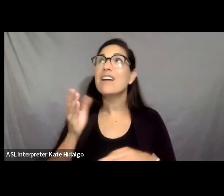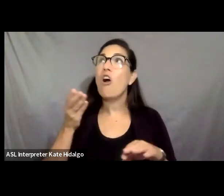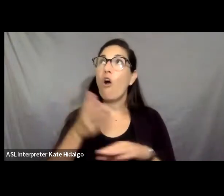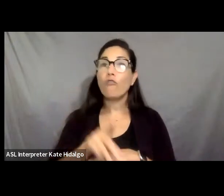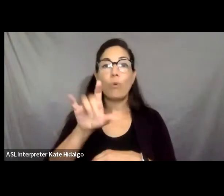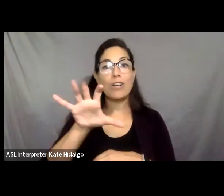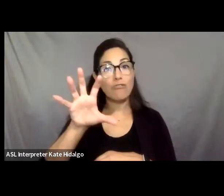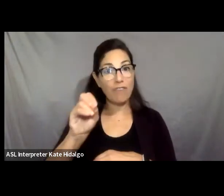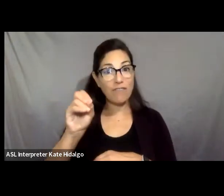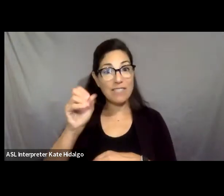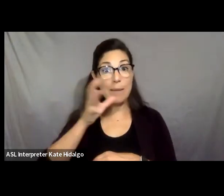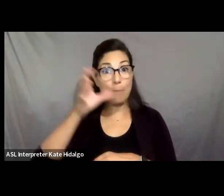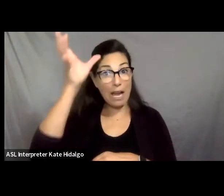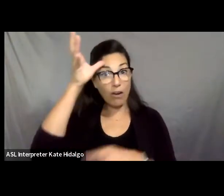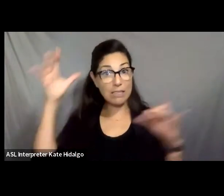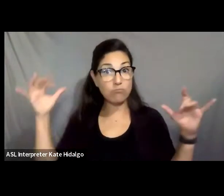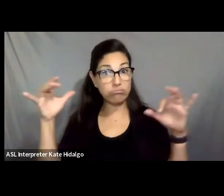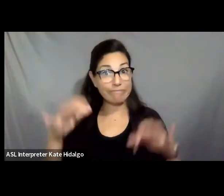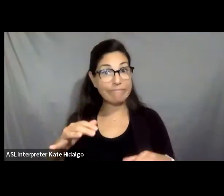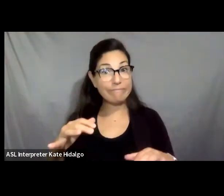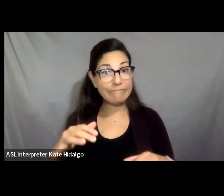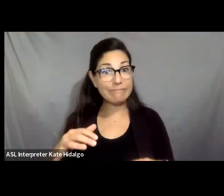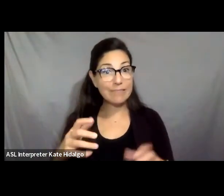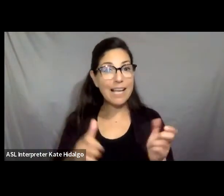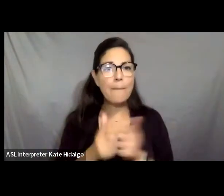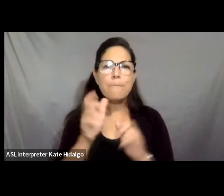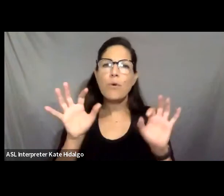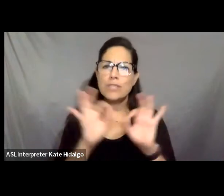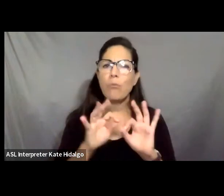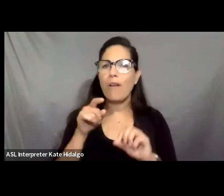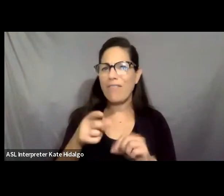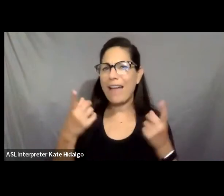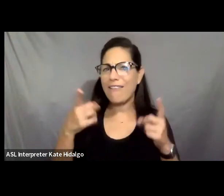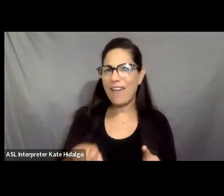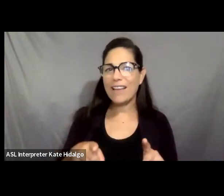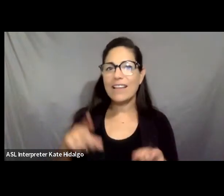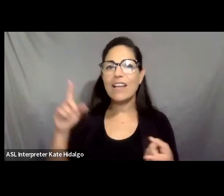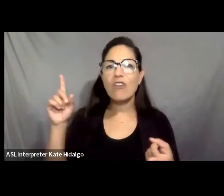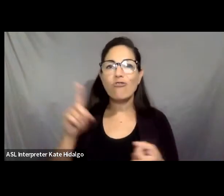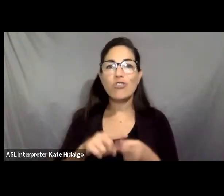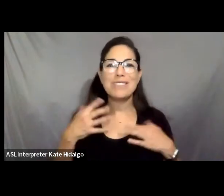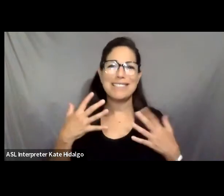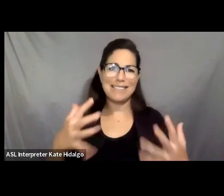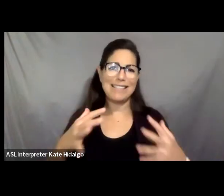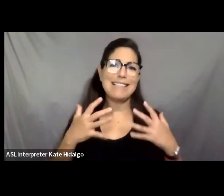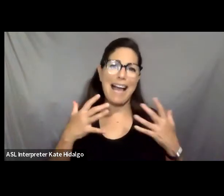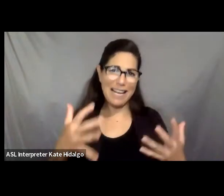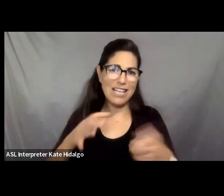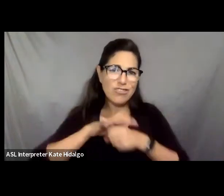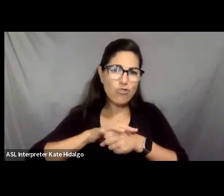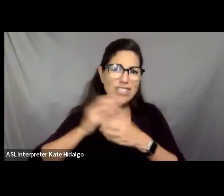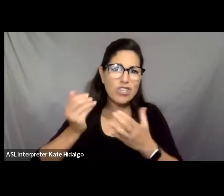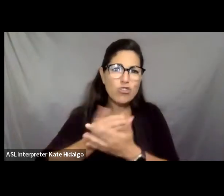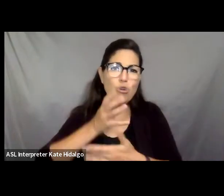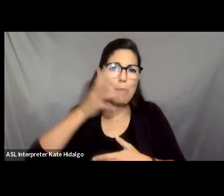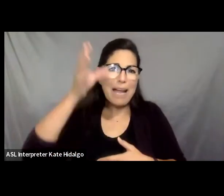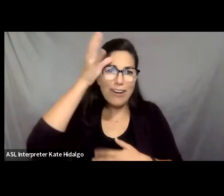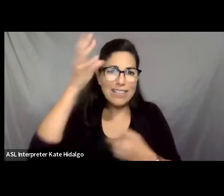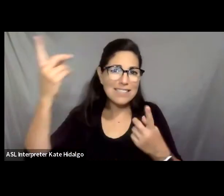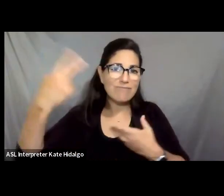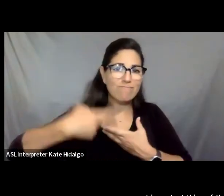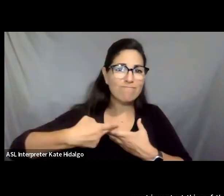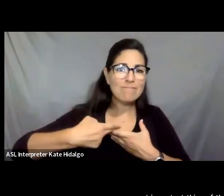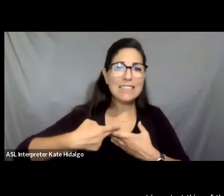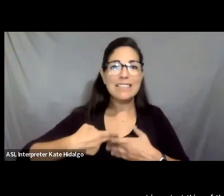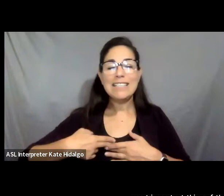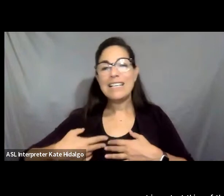150 parents attend. And I think the most important thing of that event is to reduce the anxiety and stress for the new parents coming in, and providing